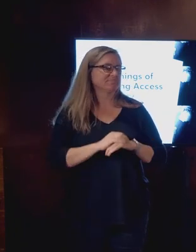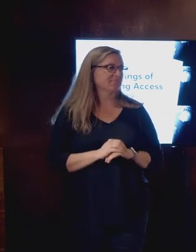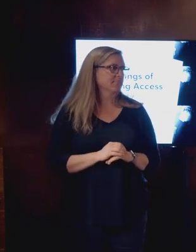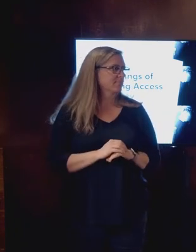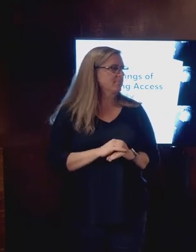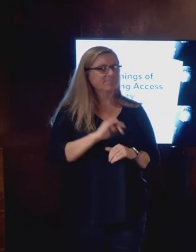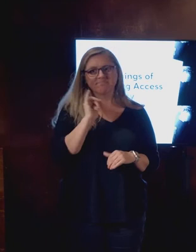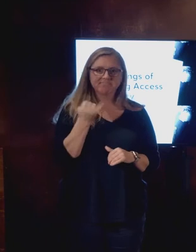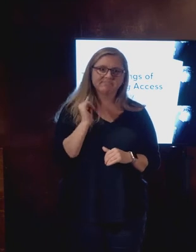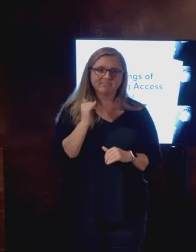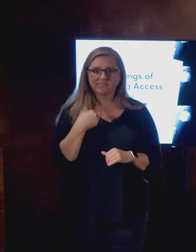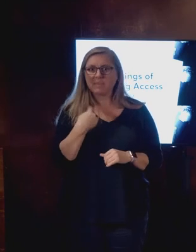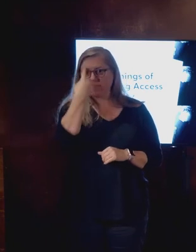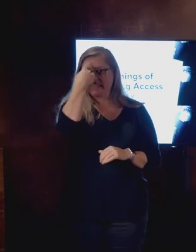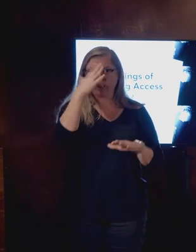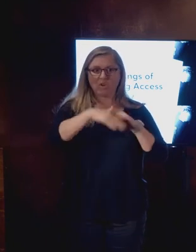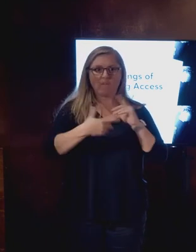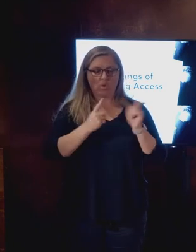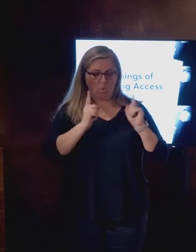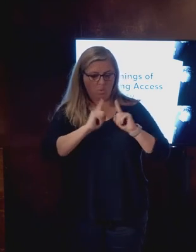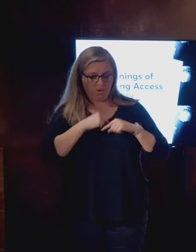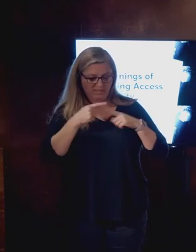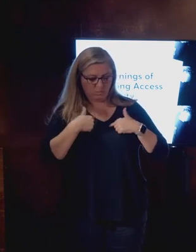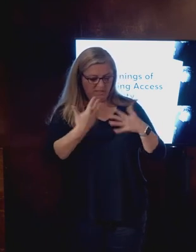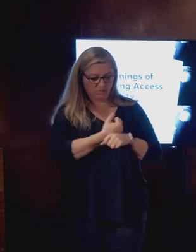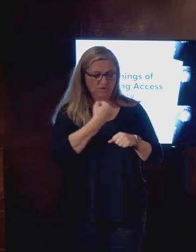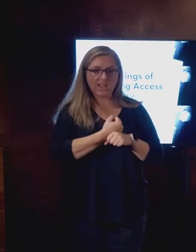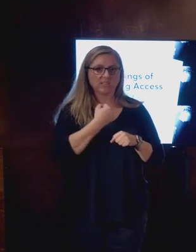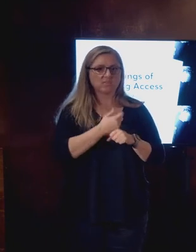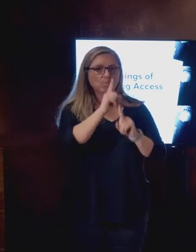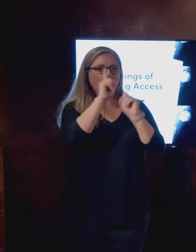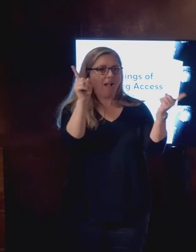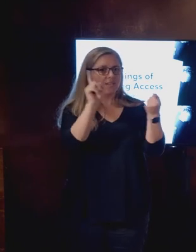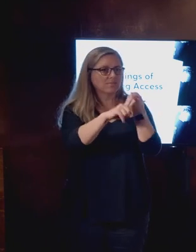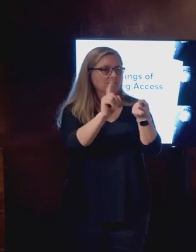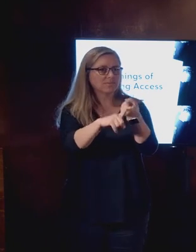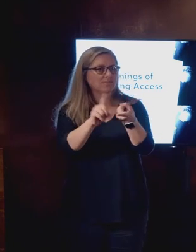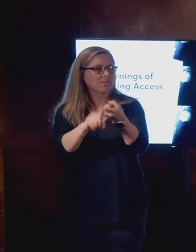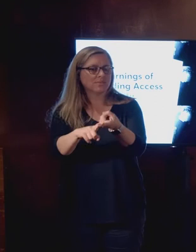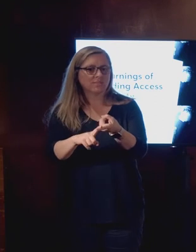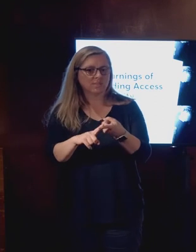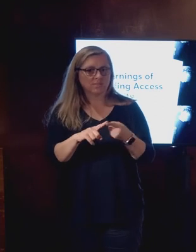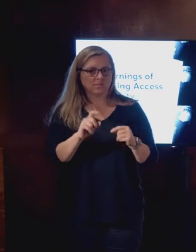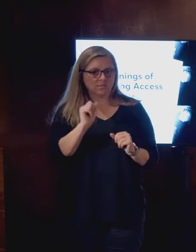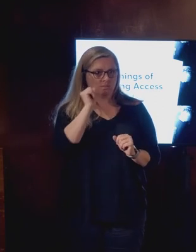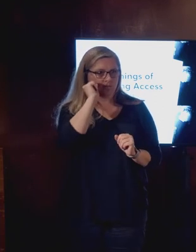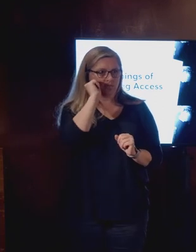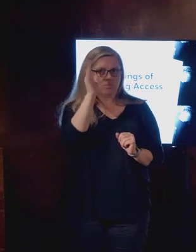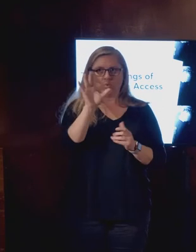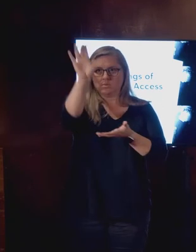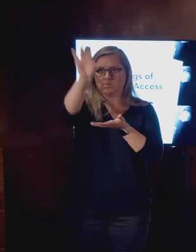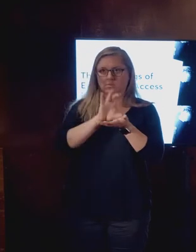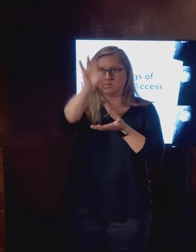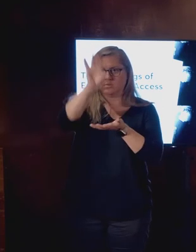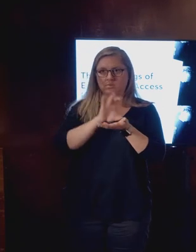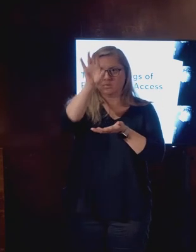Because when I think about the costs of what we created, it's not sustainable, and we certainly wouldn't continue to get funding from